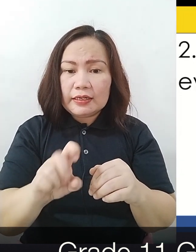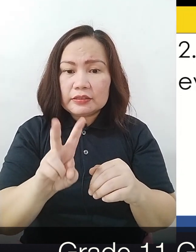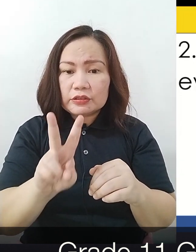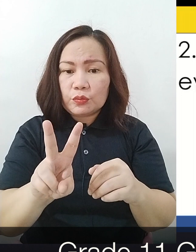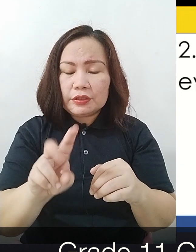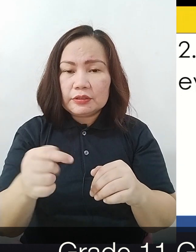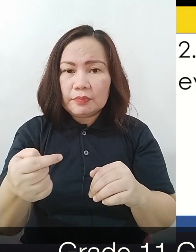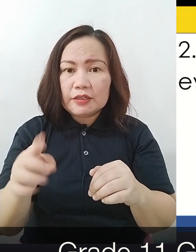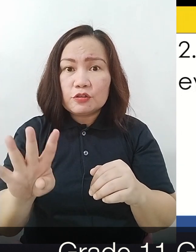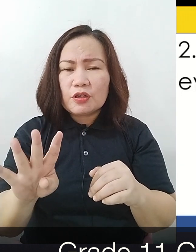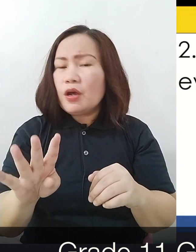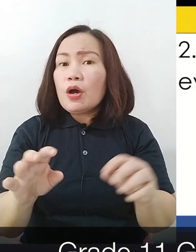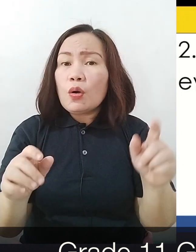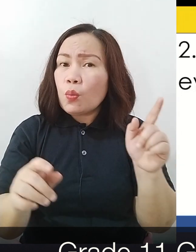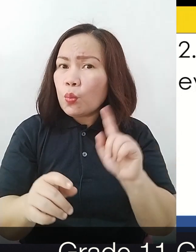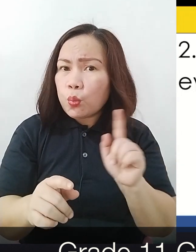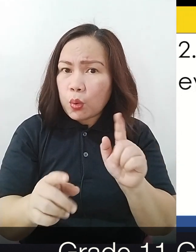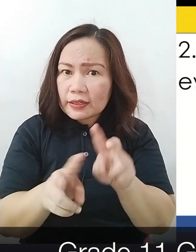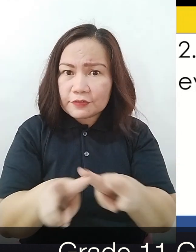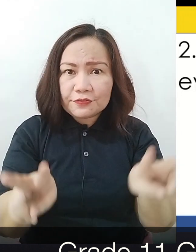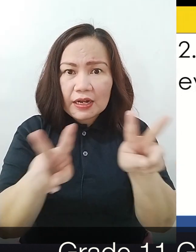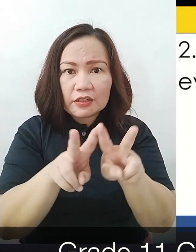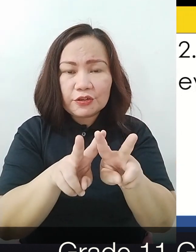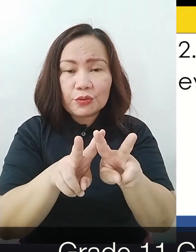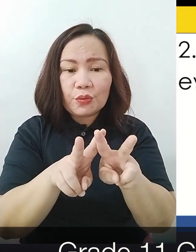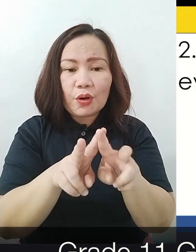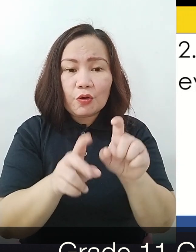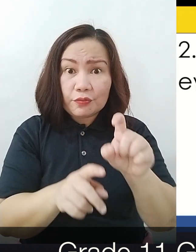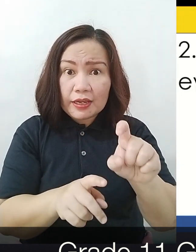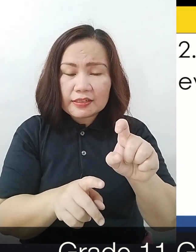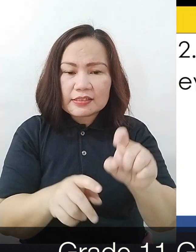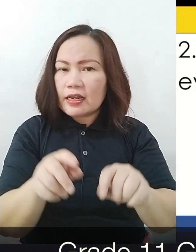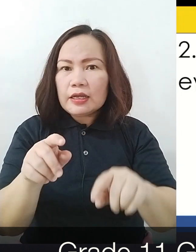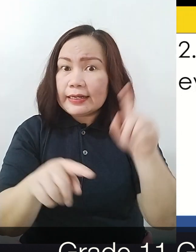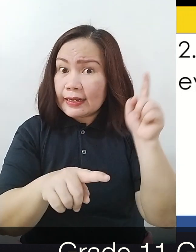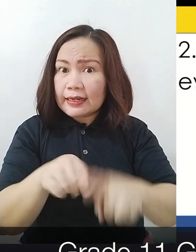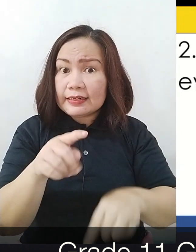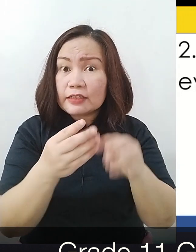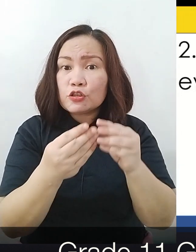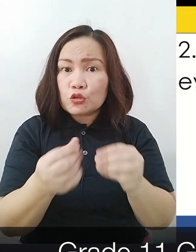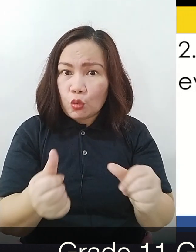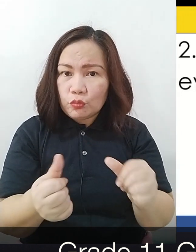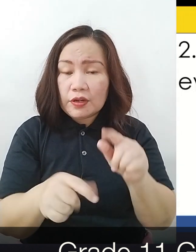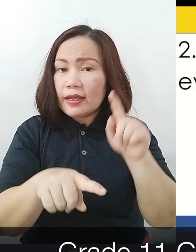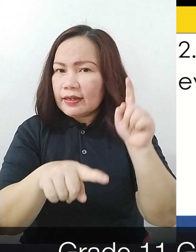yung value ng x na hindi natin pwede i-evaluate ang function na to?